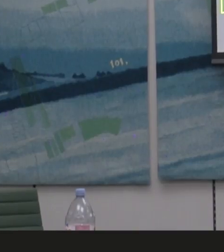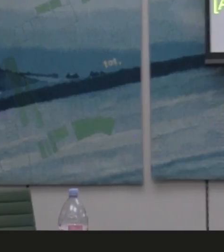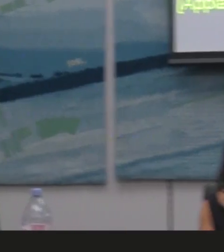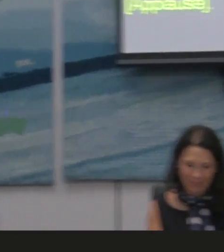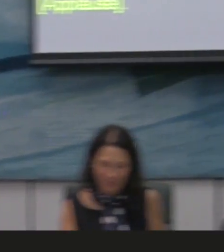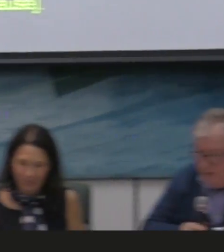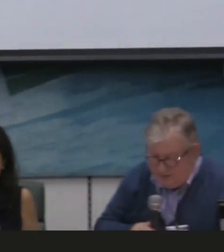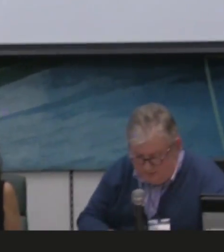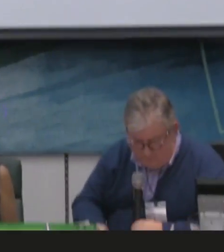Thanks very much.